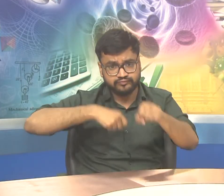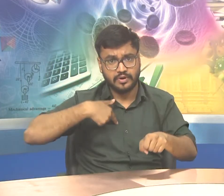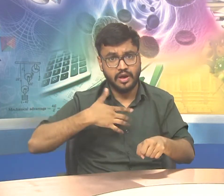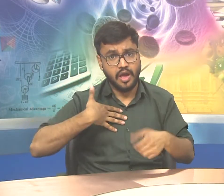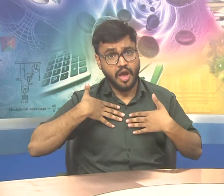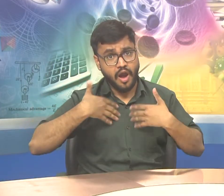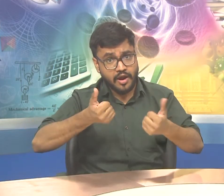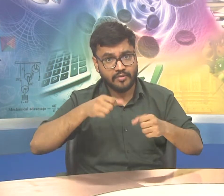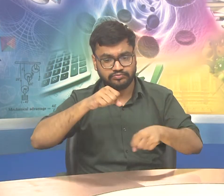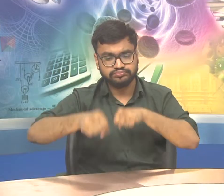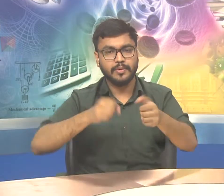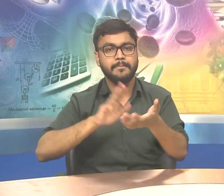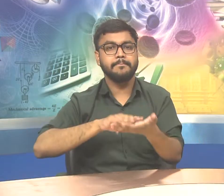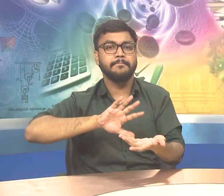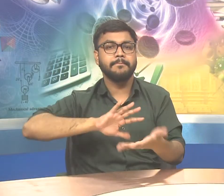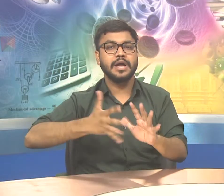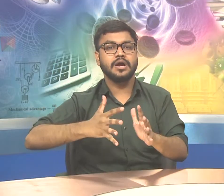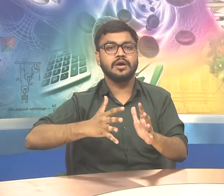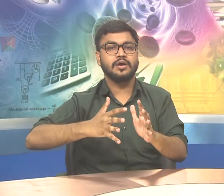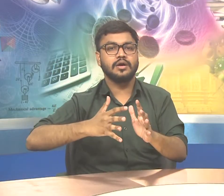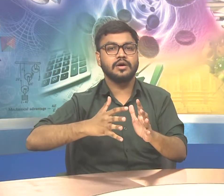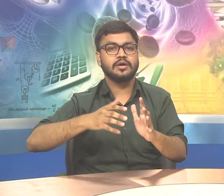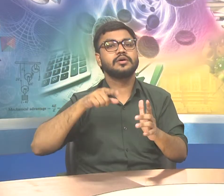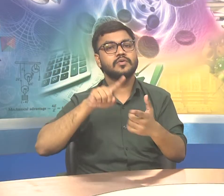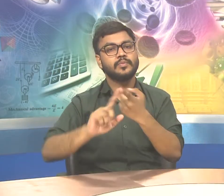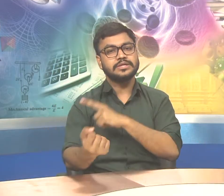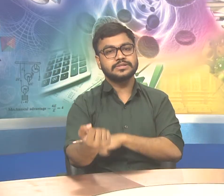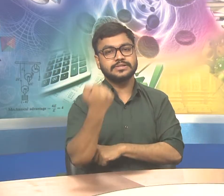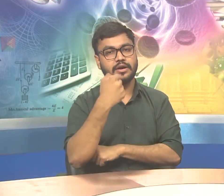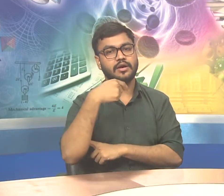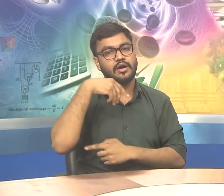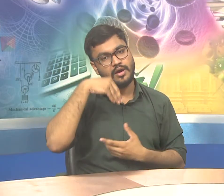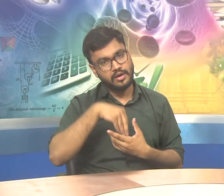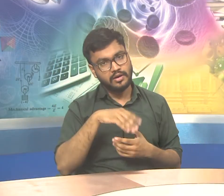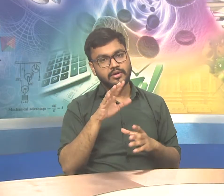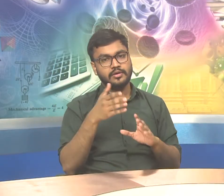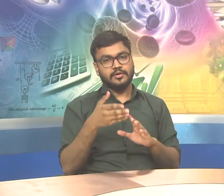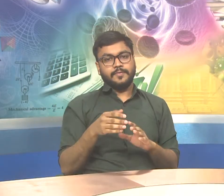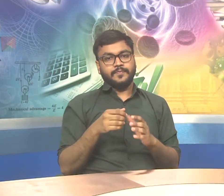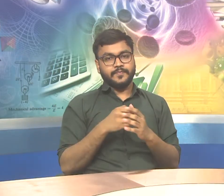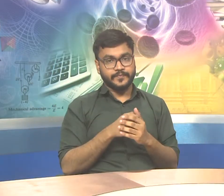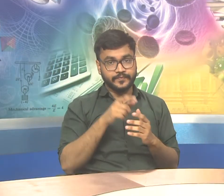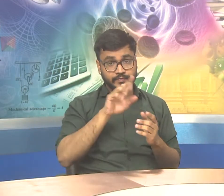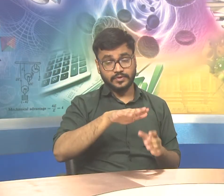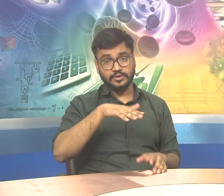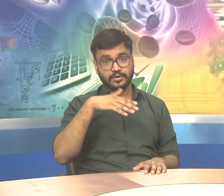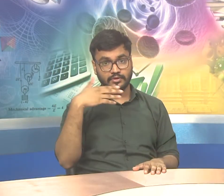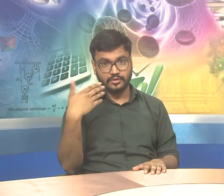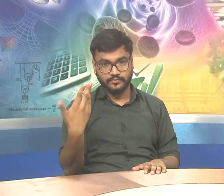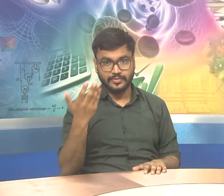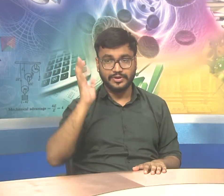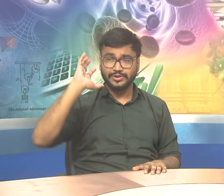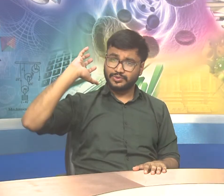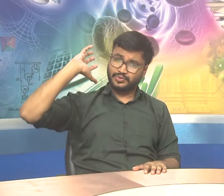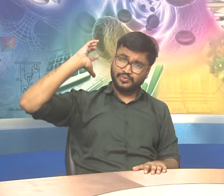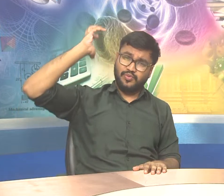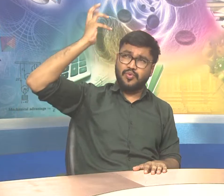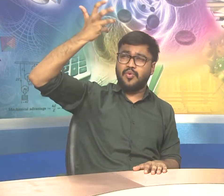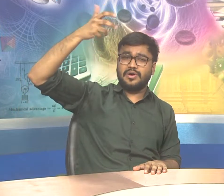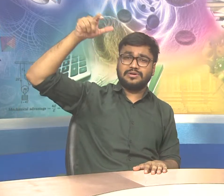Eating an apple is a chemical energy, and after eating that we get the energy, so